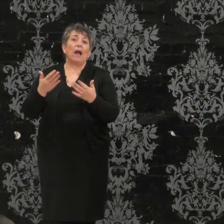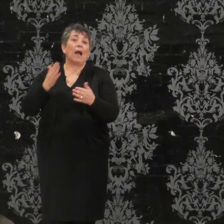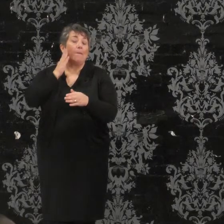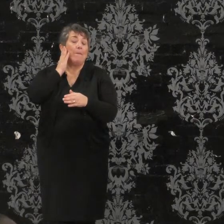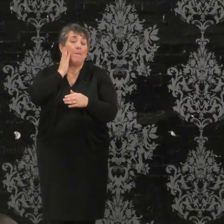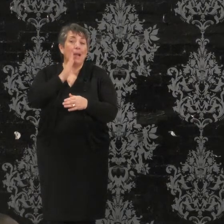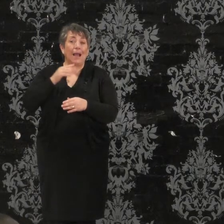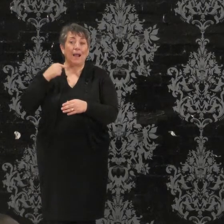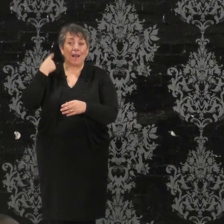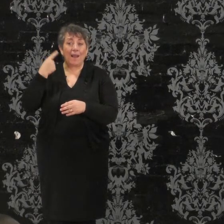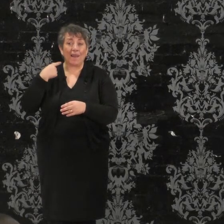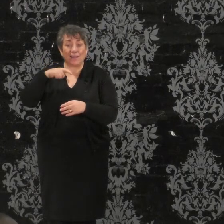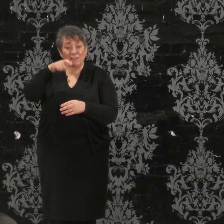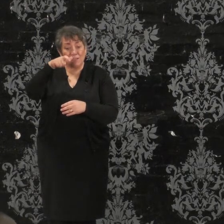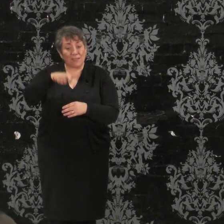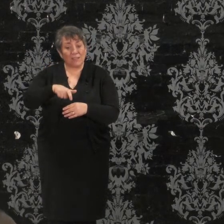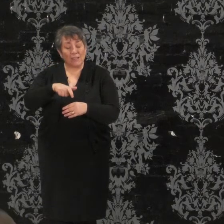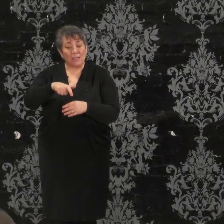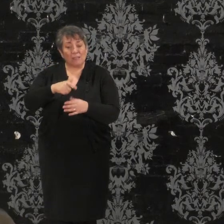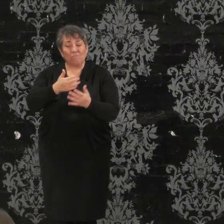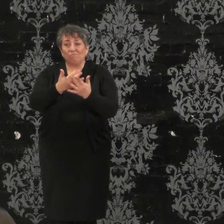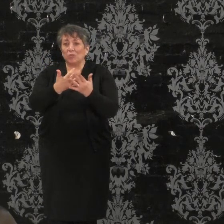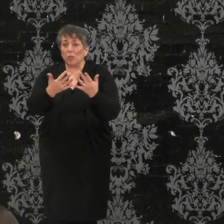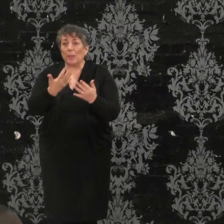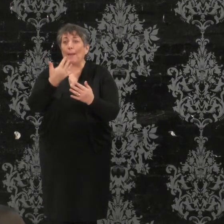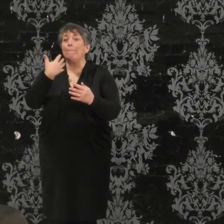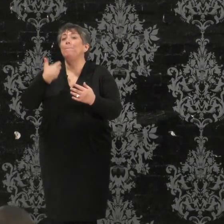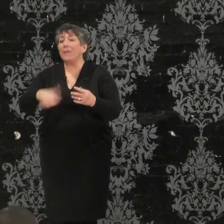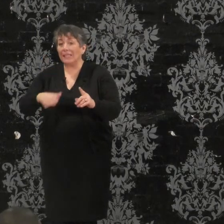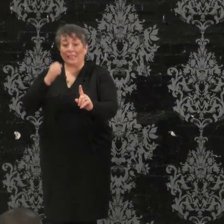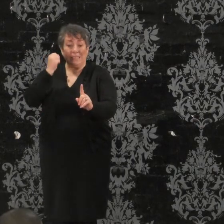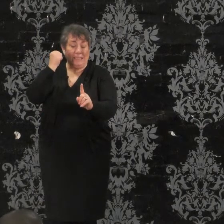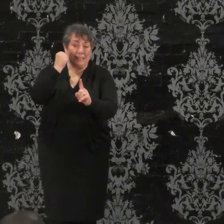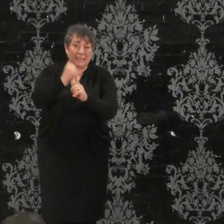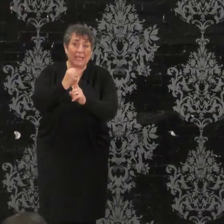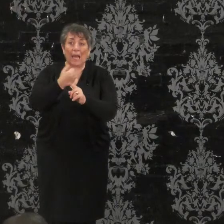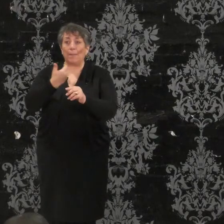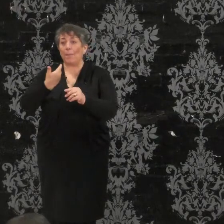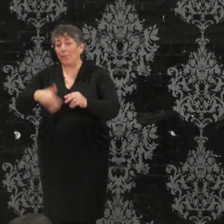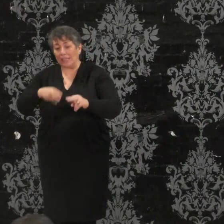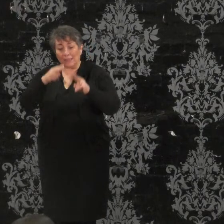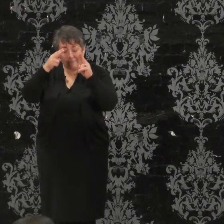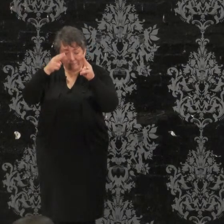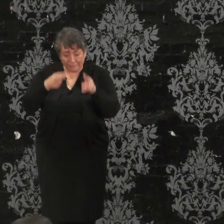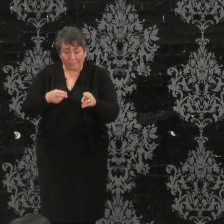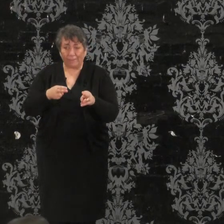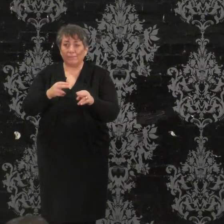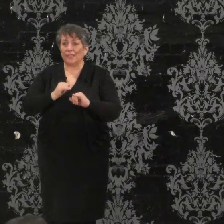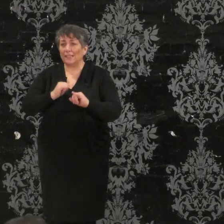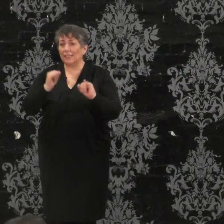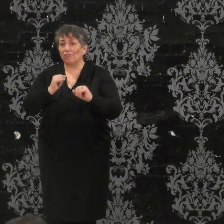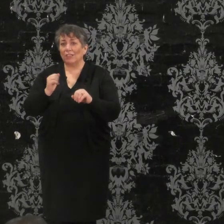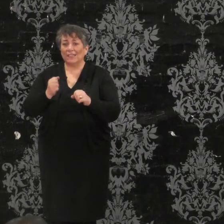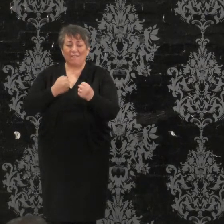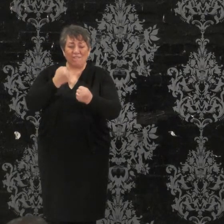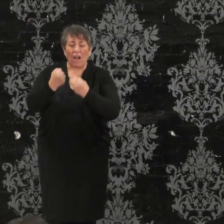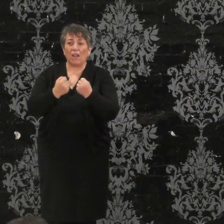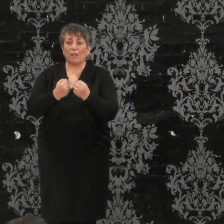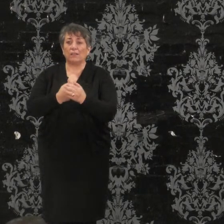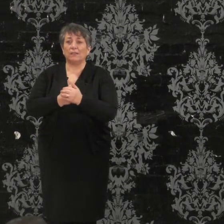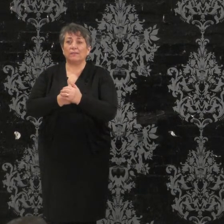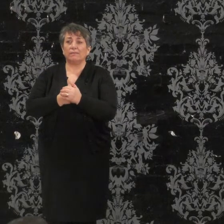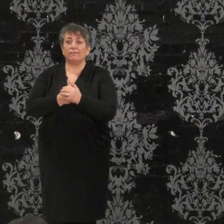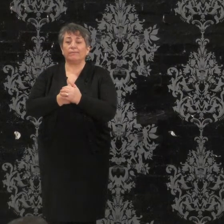disproportionately represented as victims and offenders for all categories of serious violence. Now, of course, the